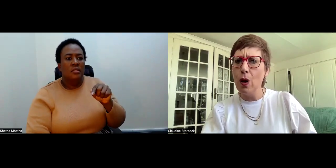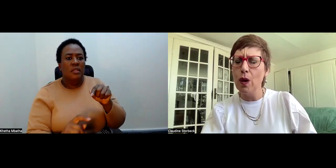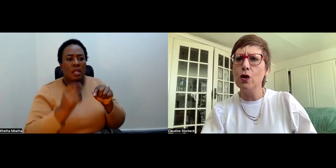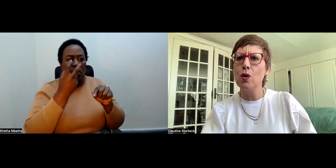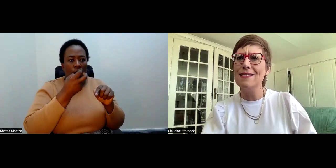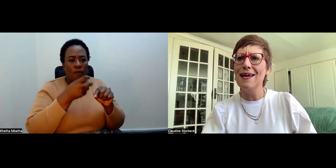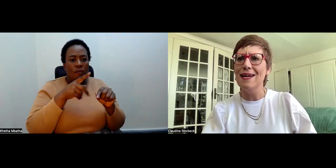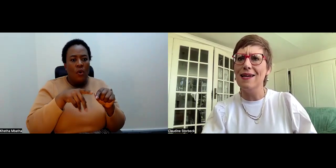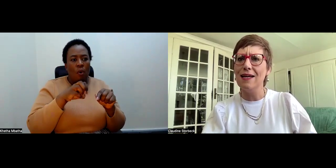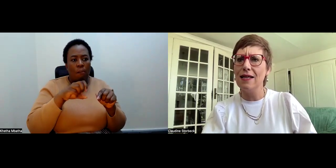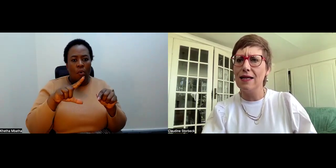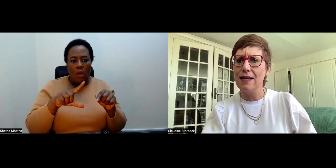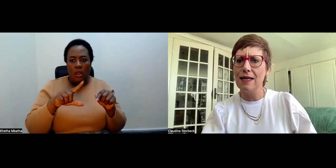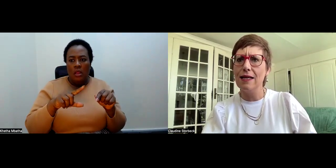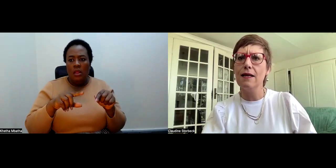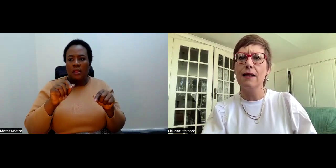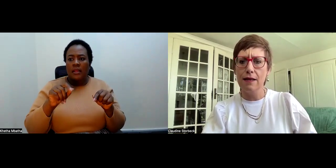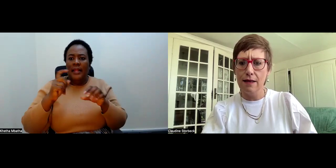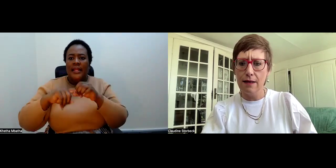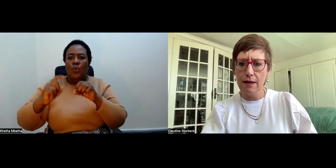Is the poll and quiz there?